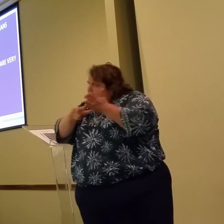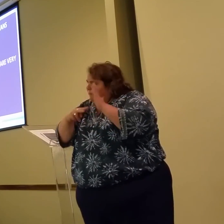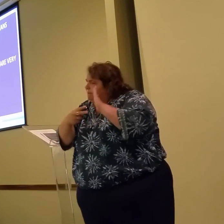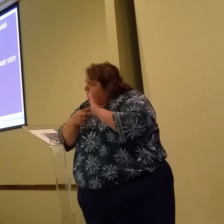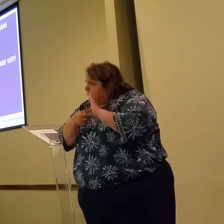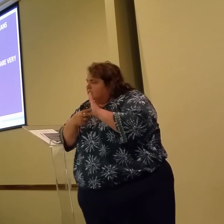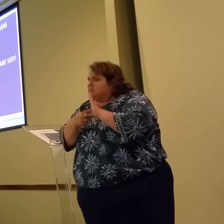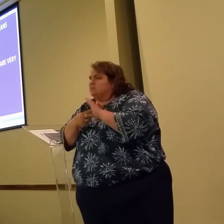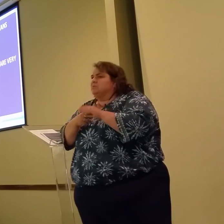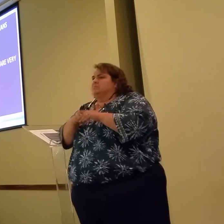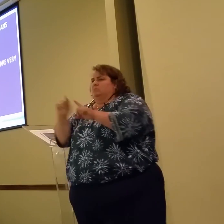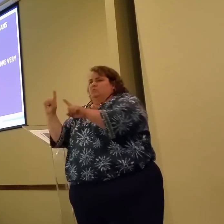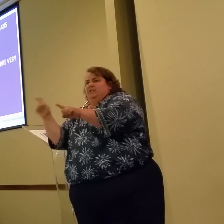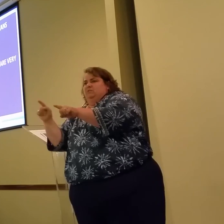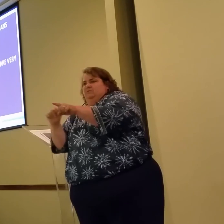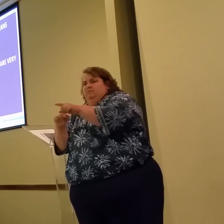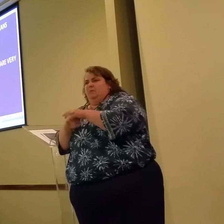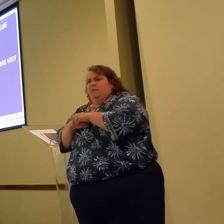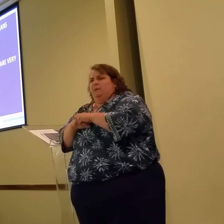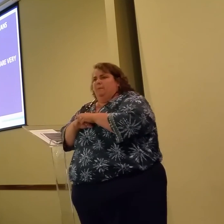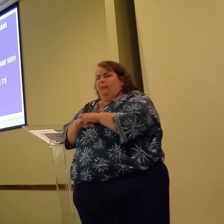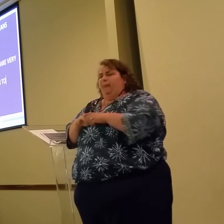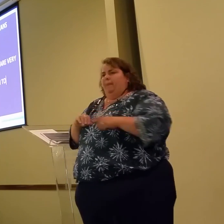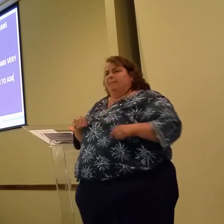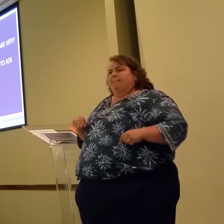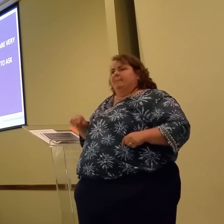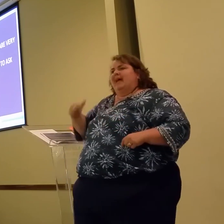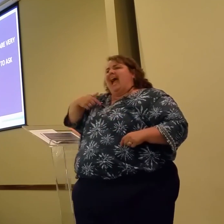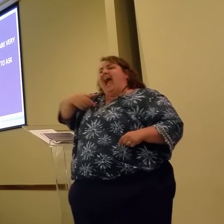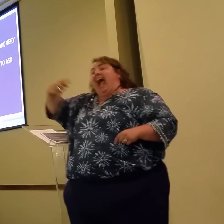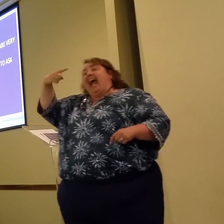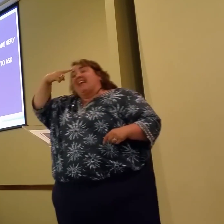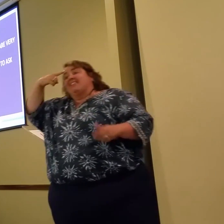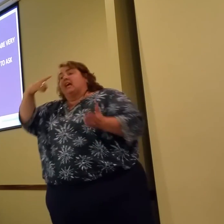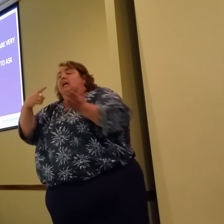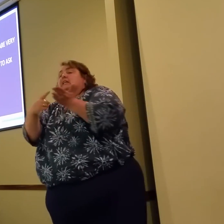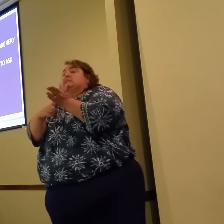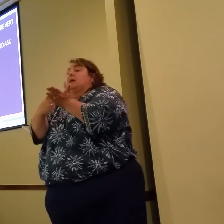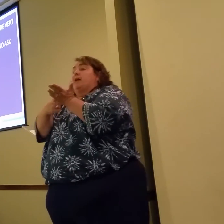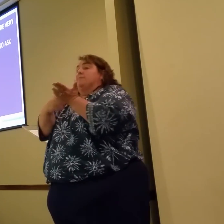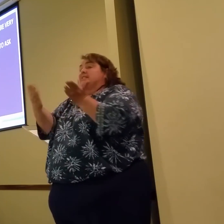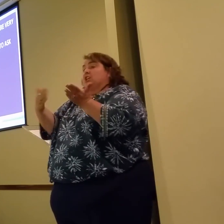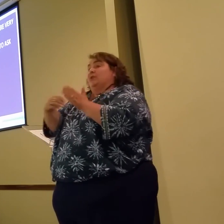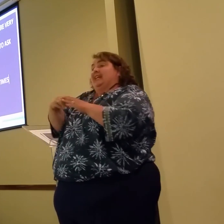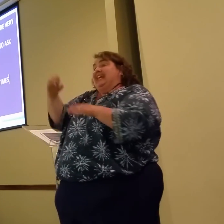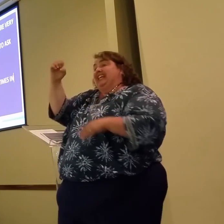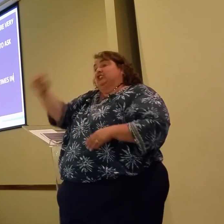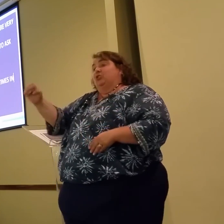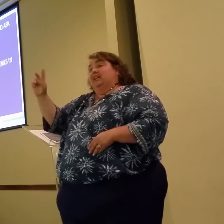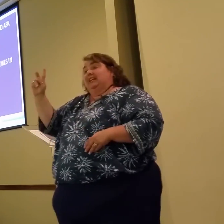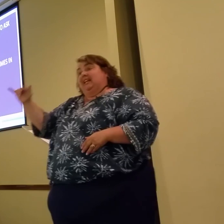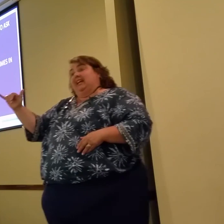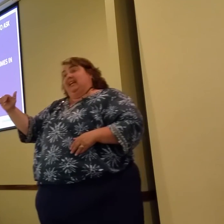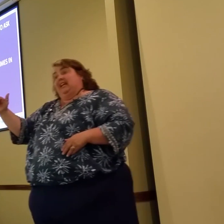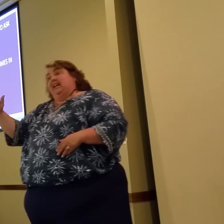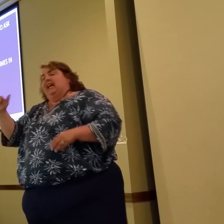knowing when to ask for the CDL. I think sometime in Eastern Kentucky, I think sometimes in it's Eastern more like